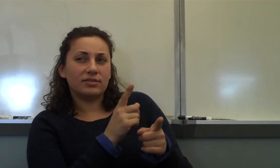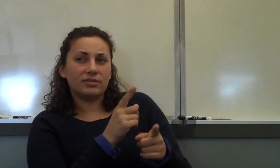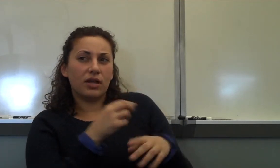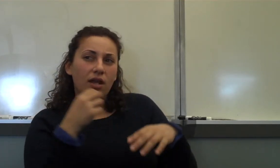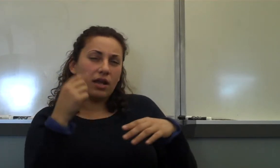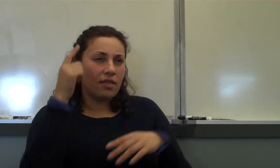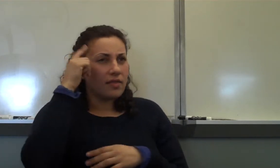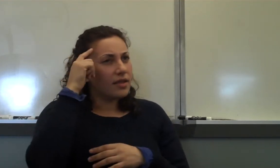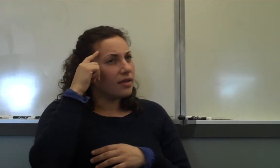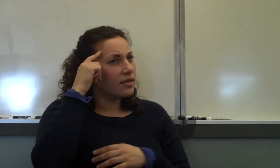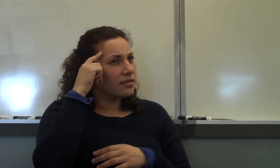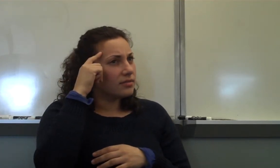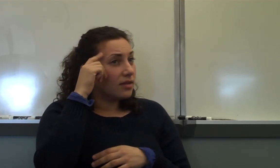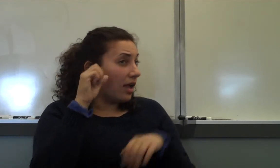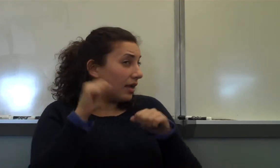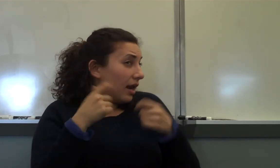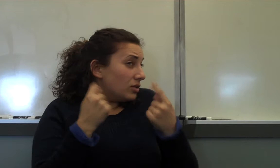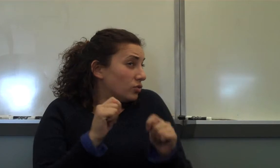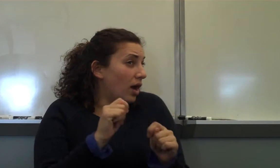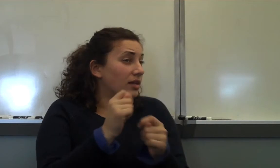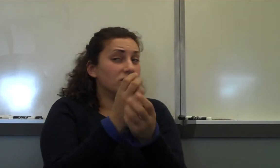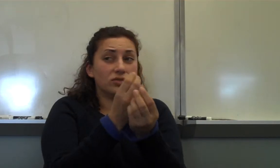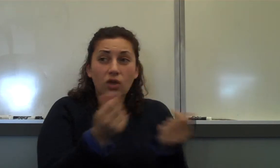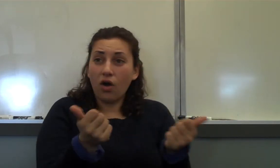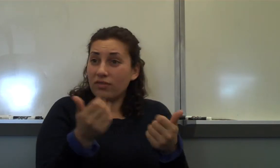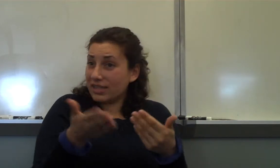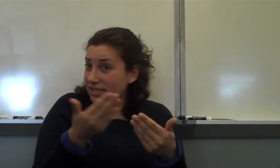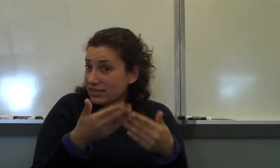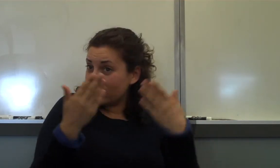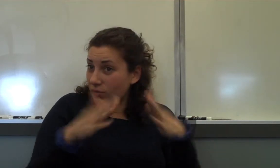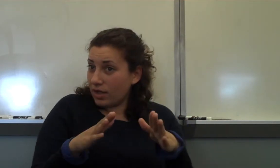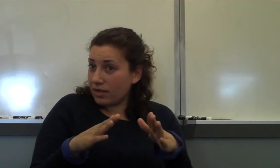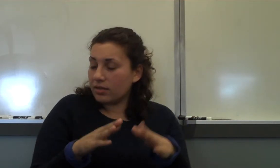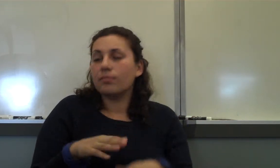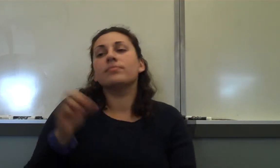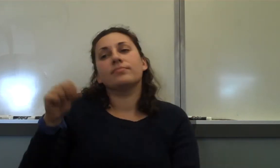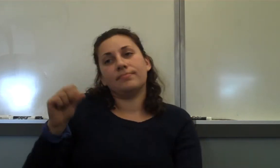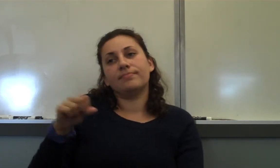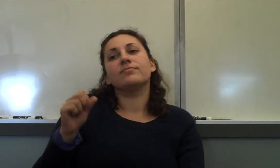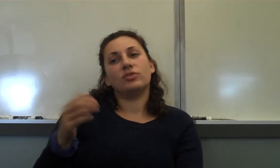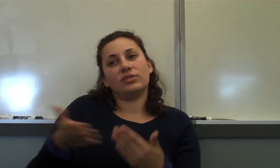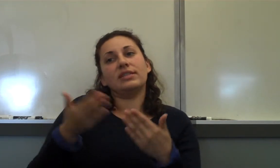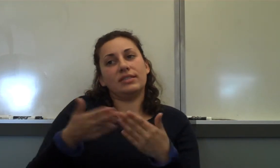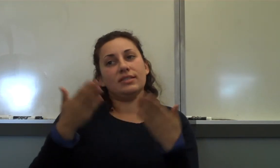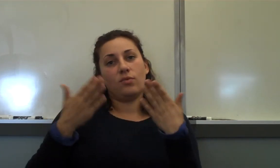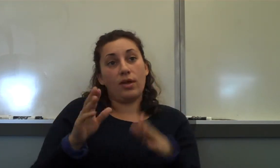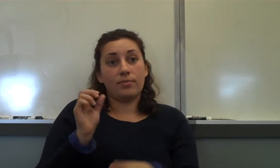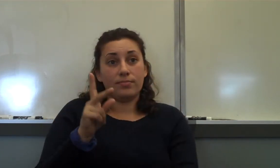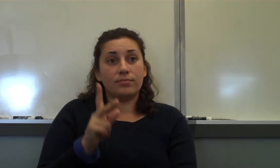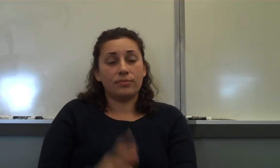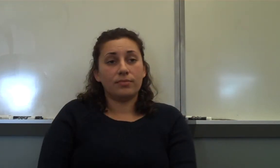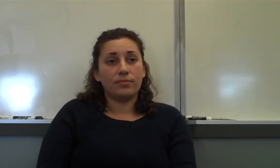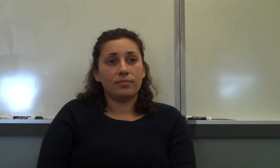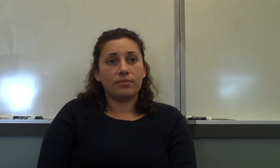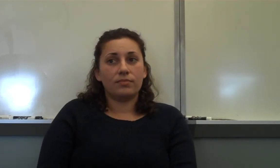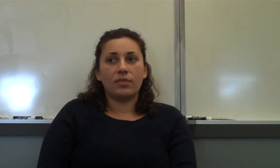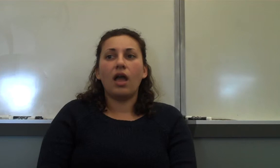saying, right? Okay, yes, we can't get it quicker. So here it is, this again is called vertical multiplication.